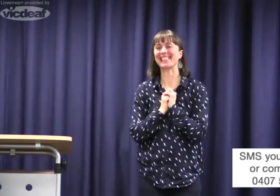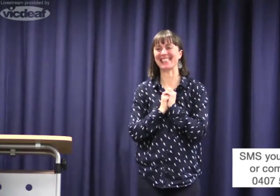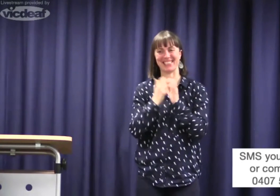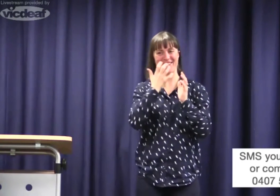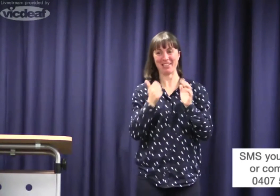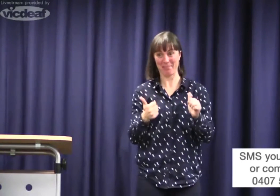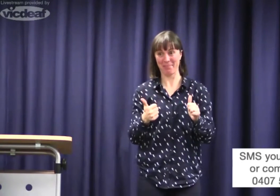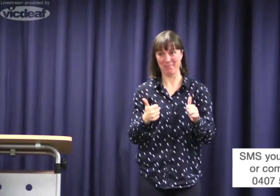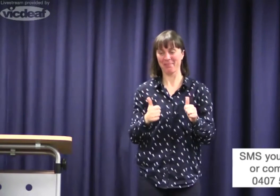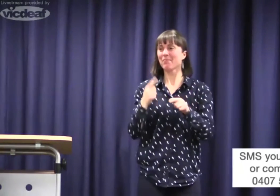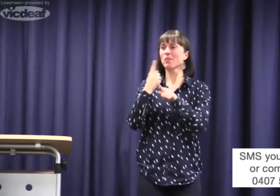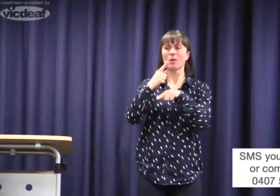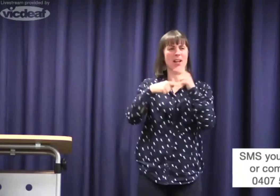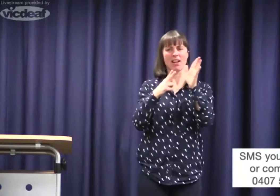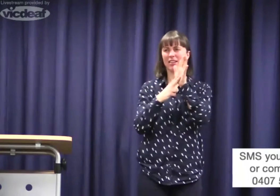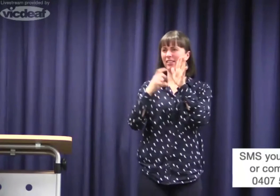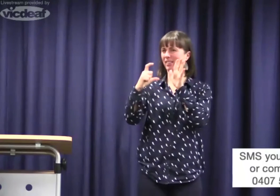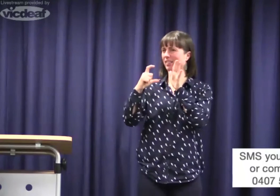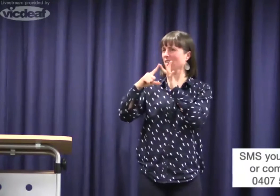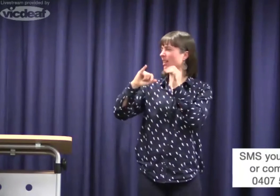Kim raised a question. He's asked me to